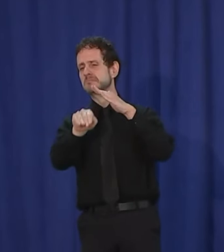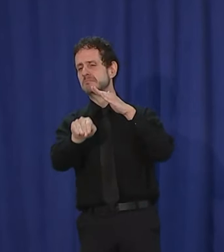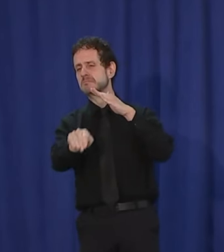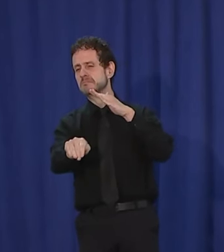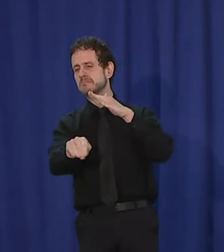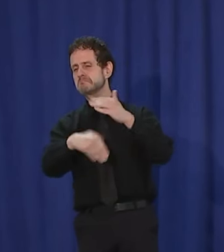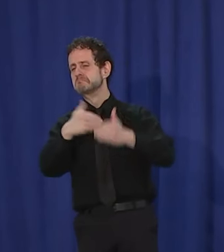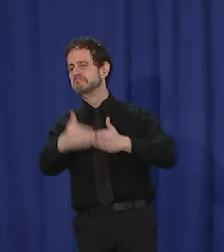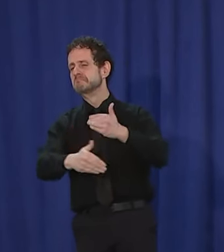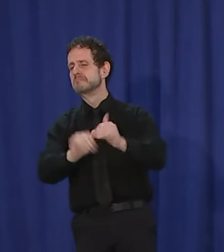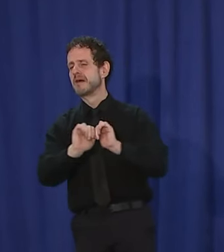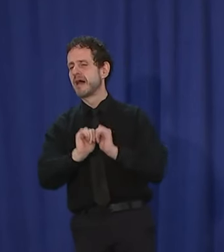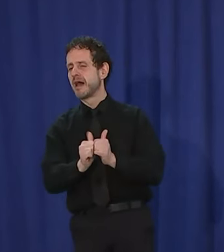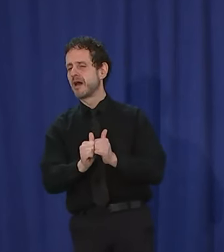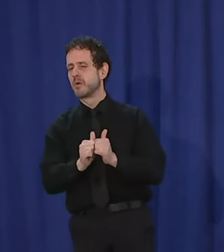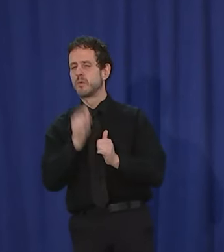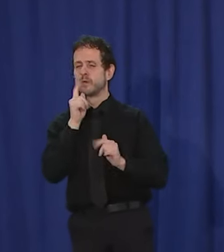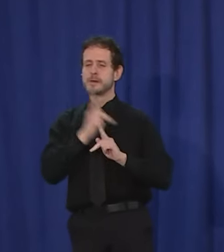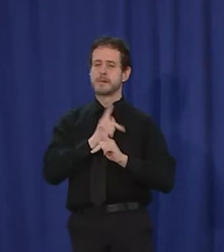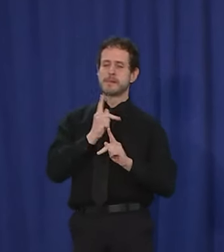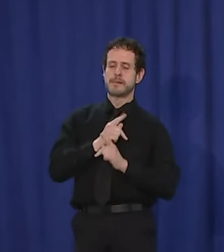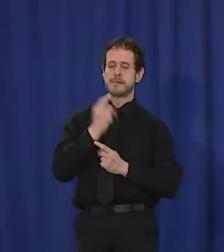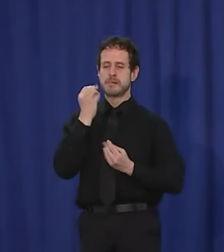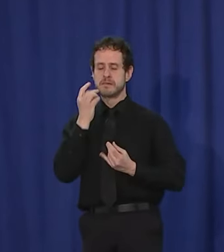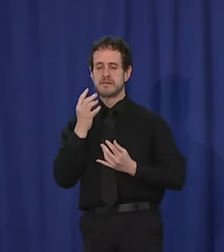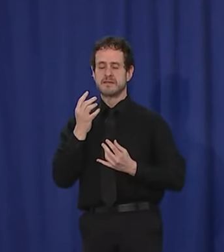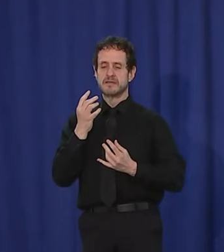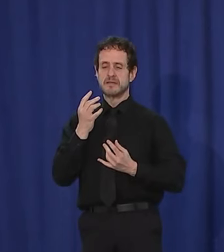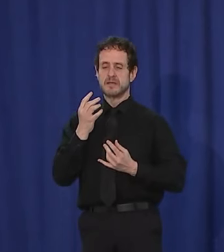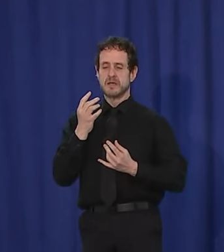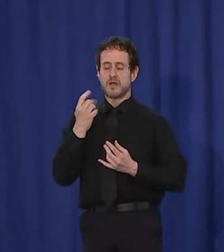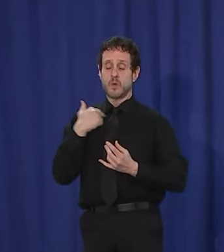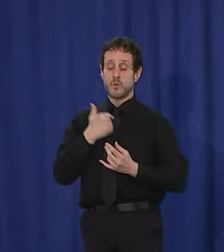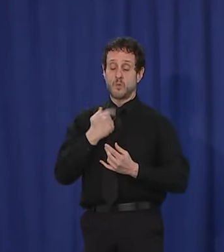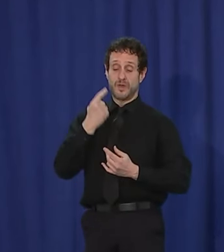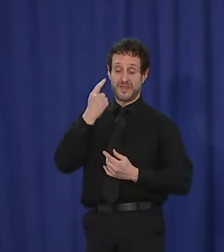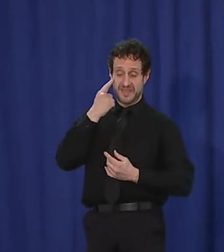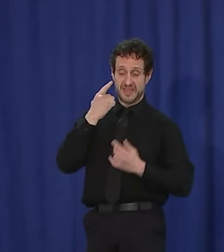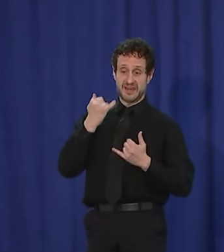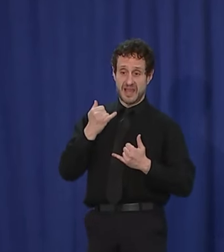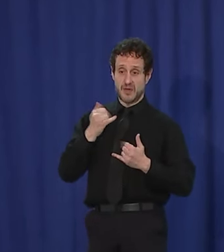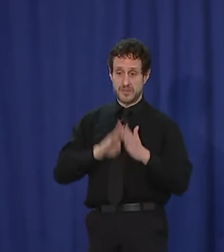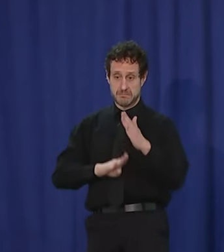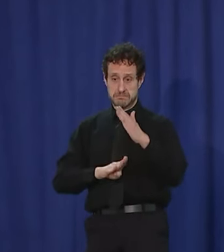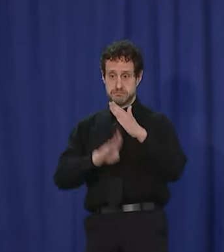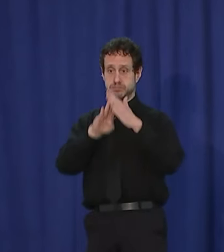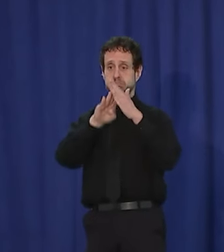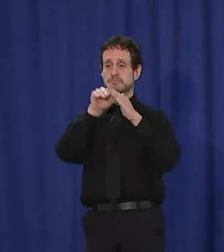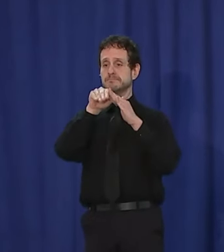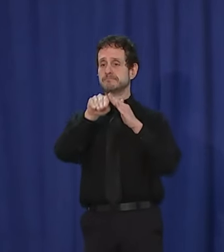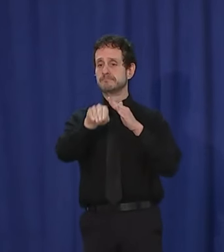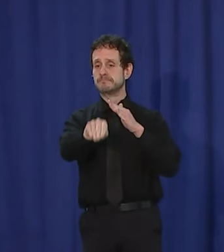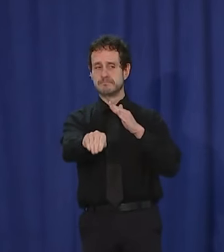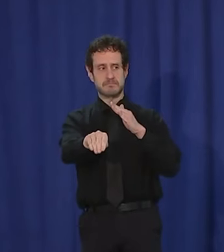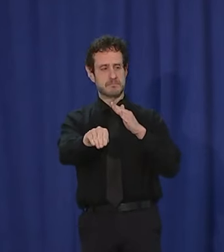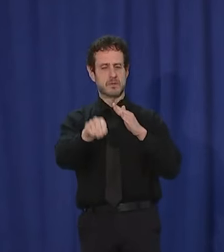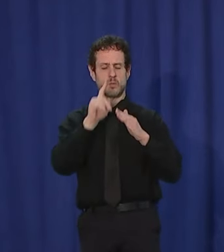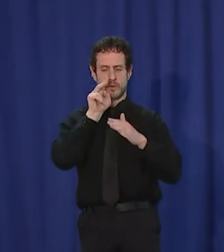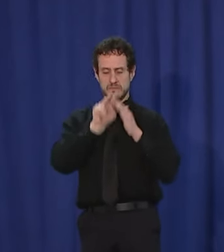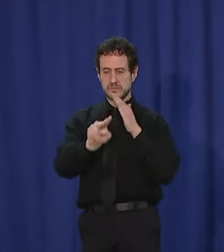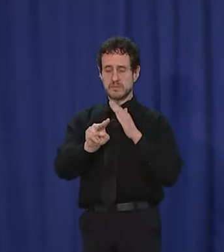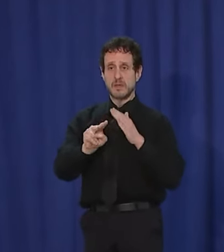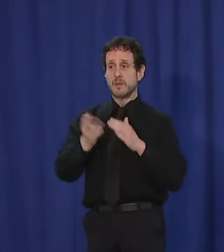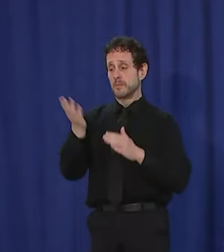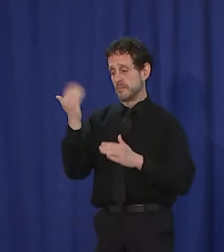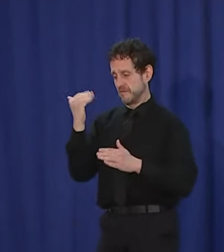of that will be. We are looking at when we think now we will reach that point. As I said, we went from